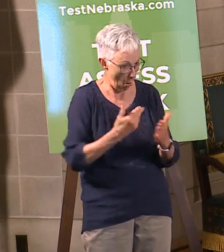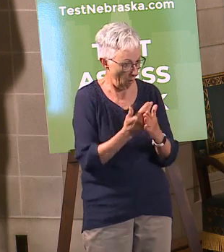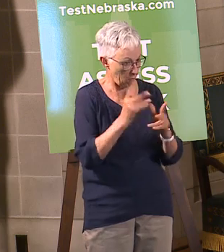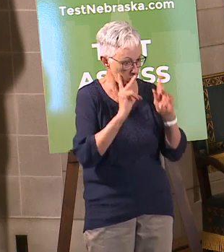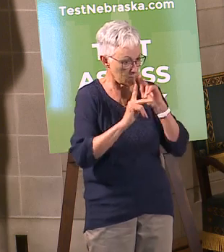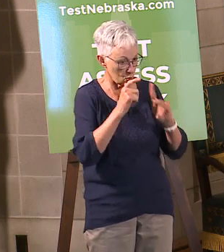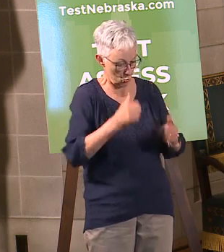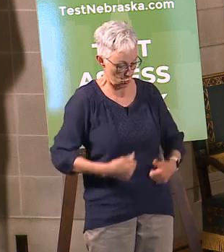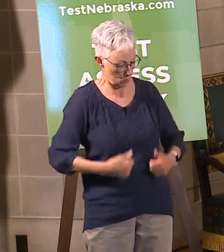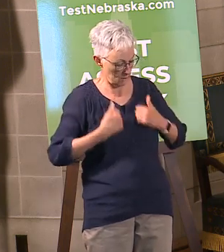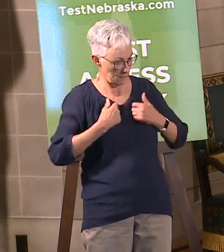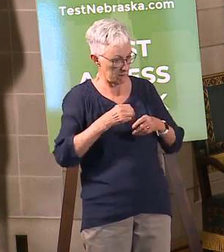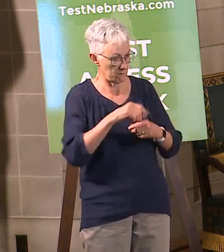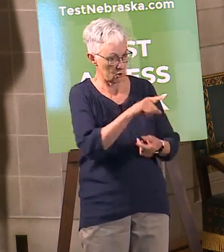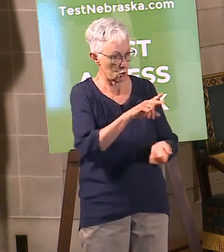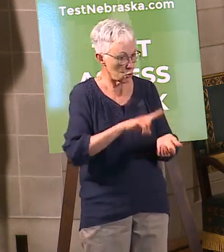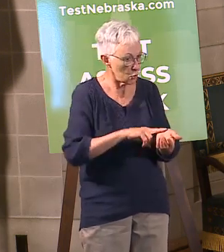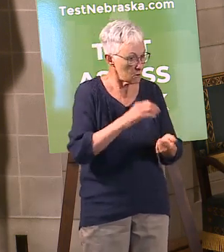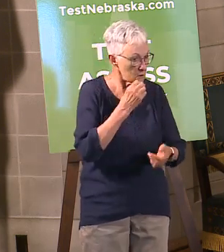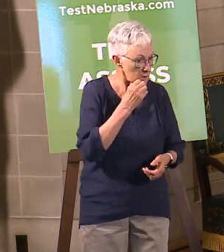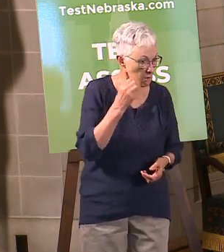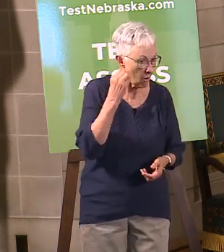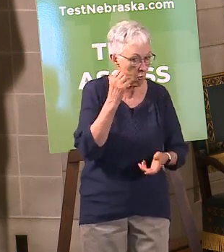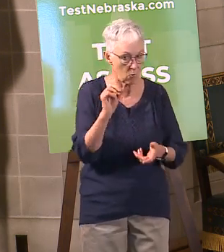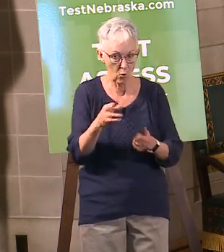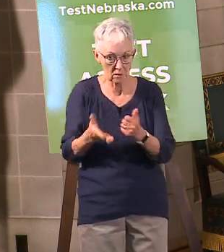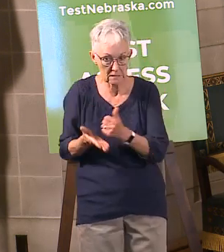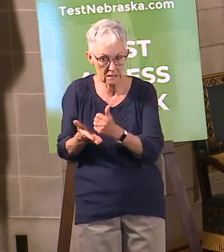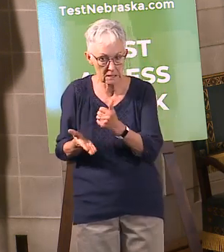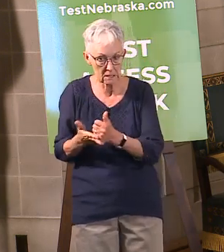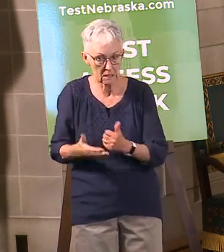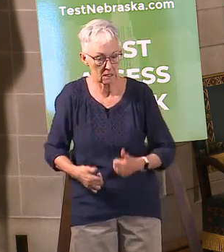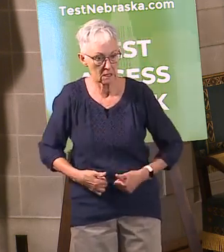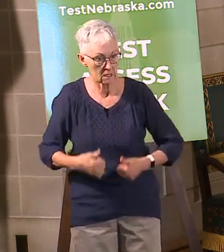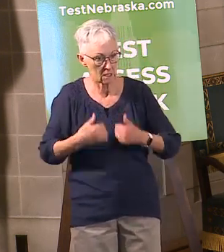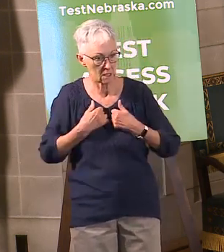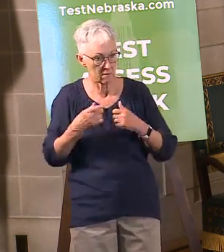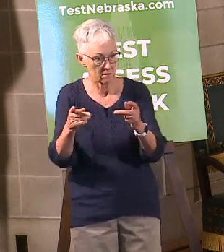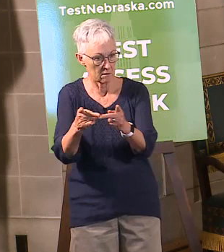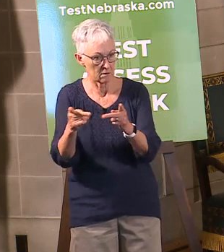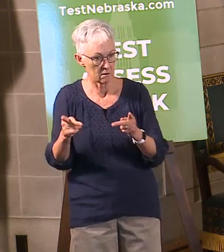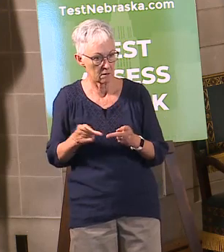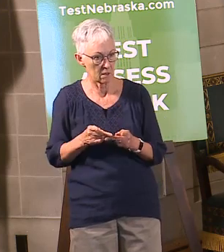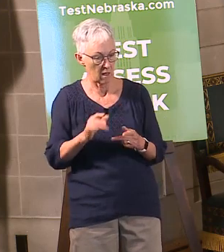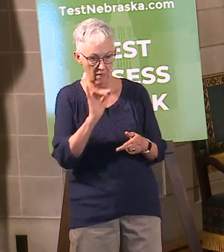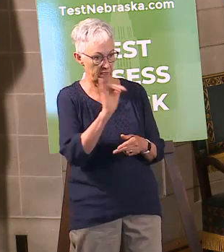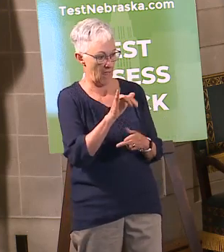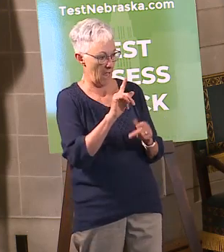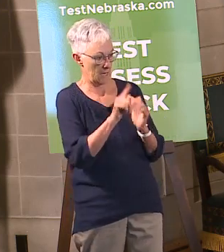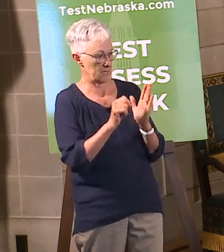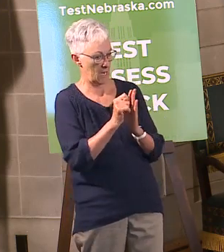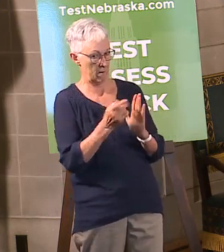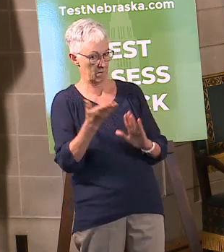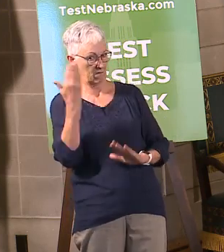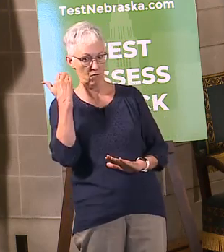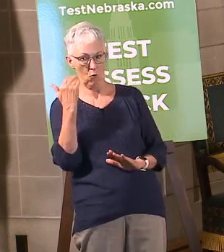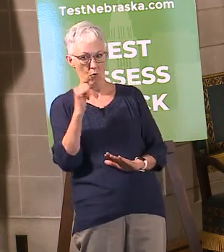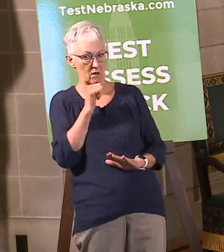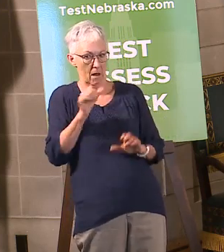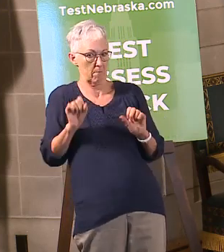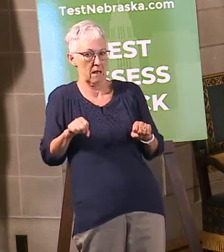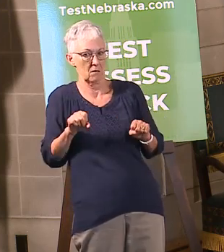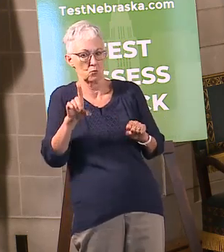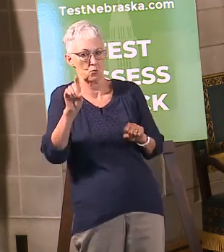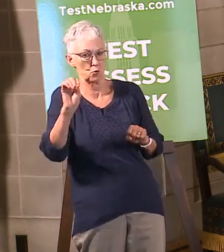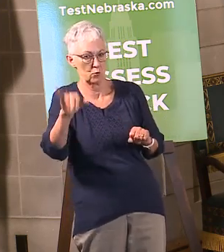helpful to be doing? At that time, it was not possible. Right. Martha's question is